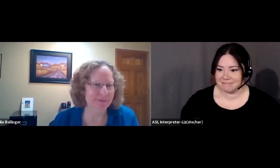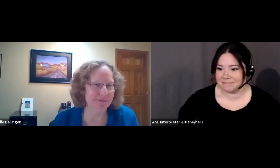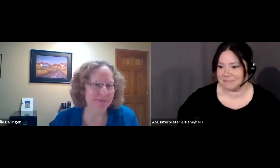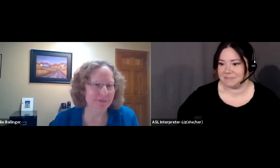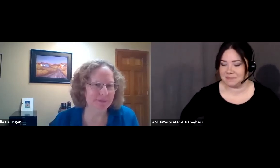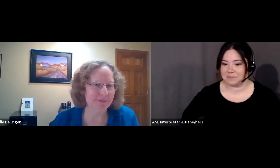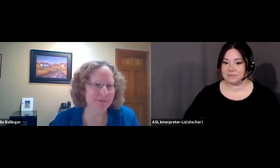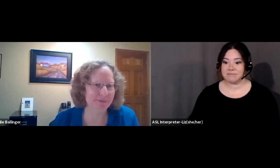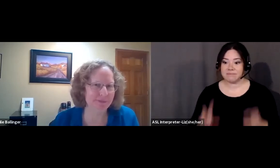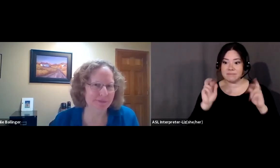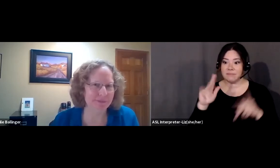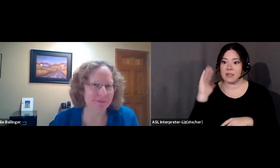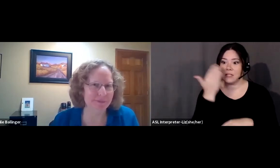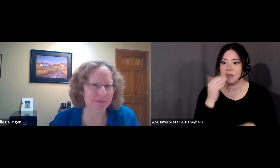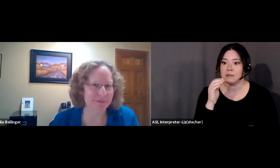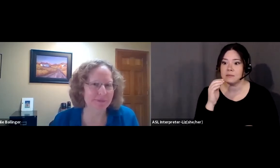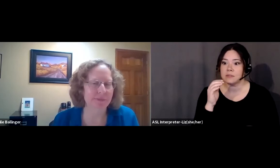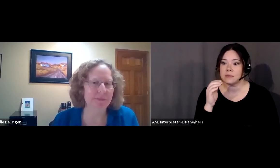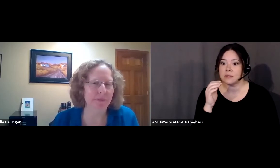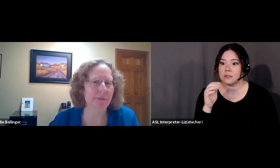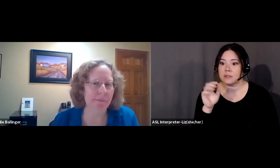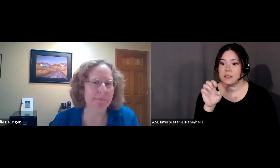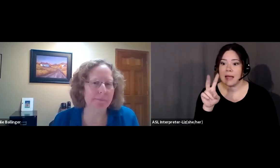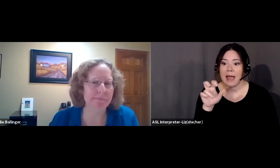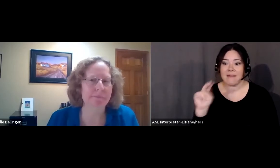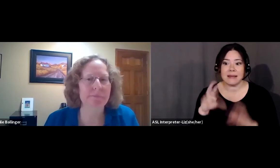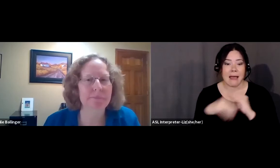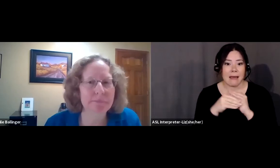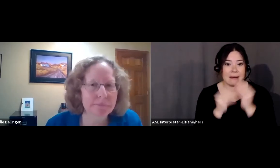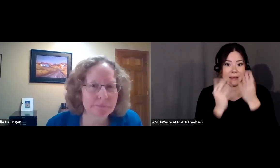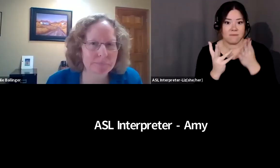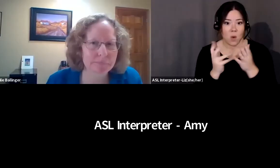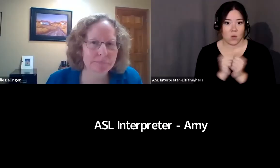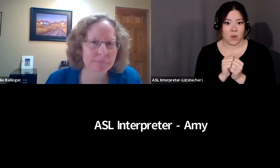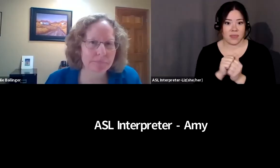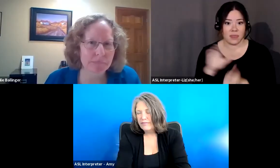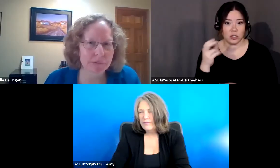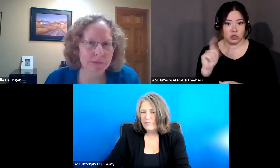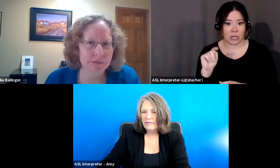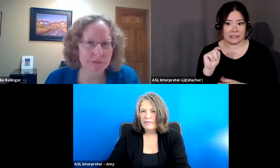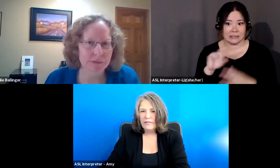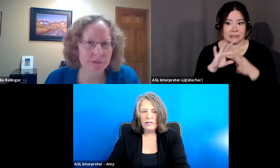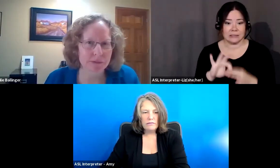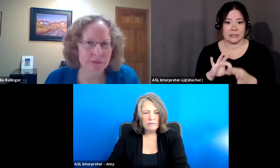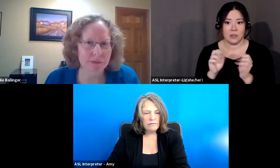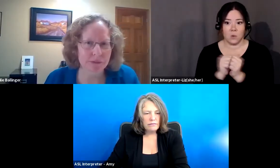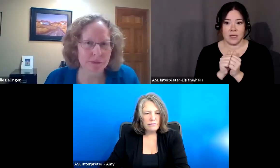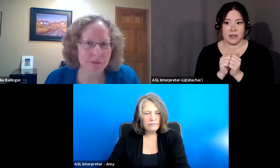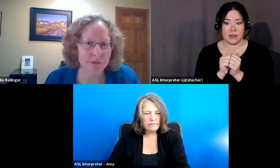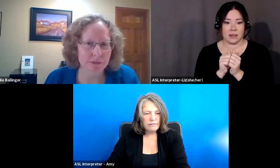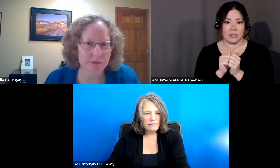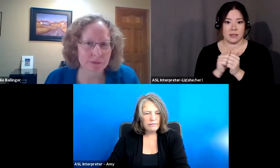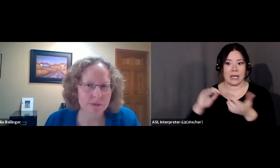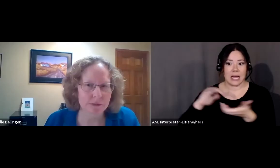All right, it looks like Evan added some information in the chat in regards to the collaborative for